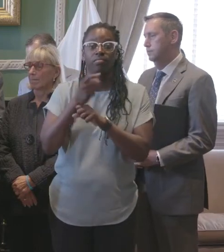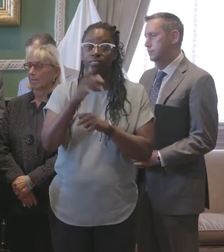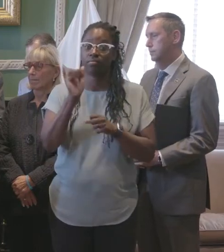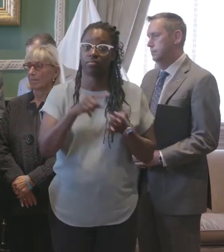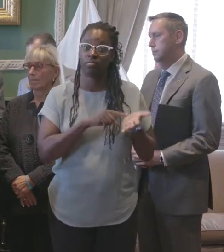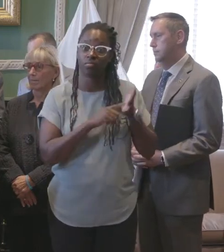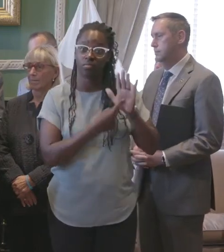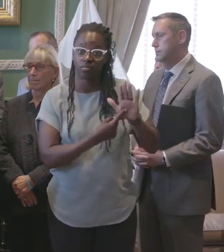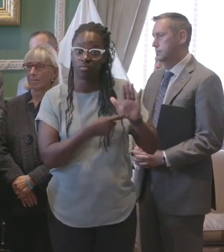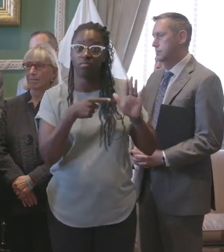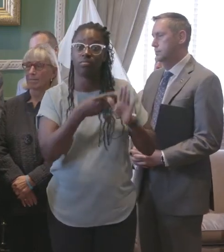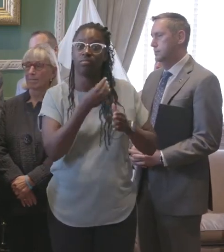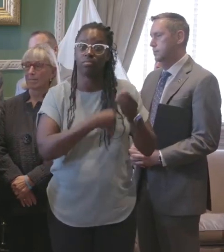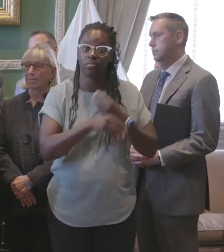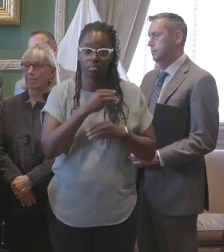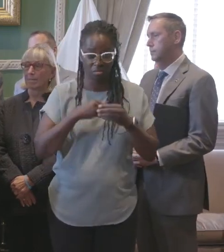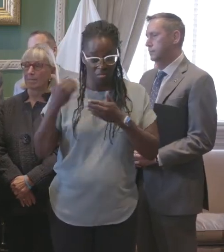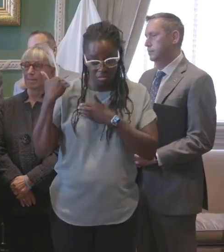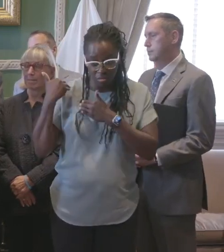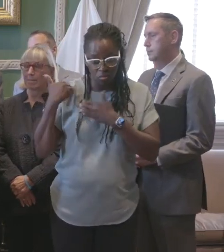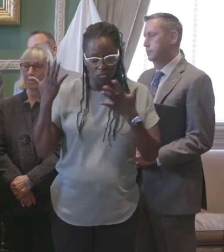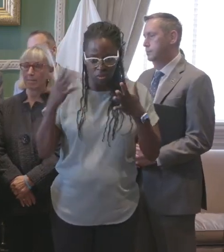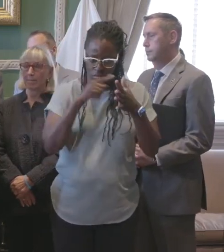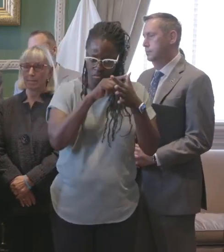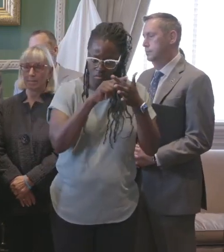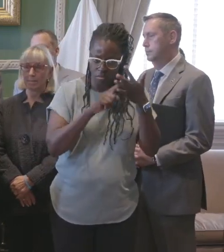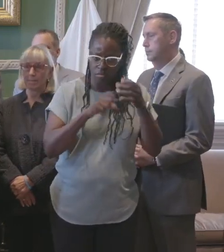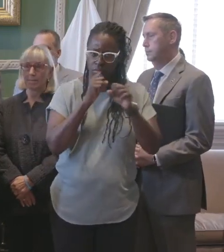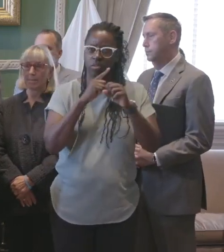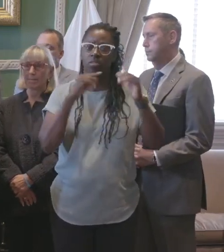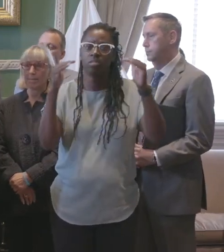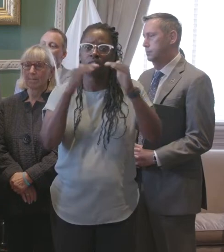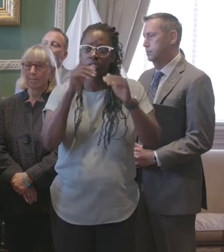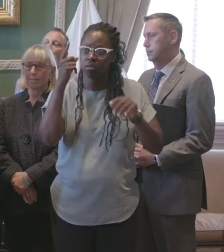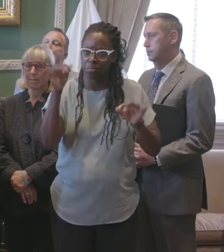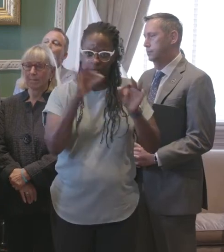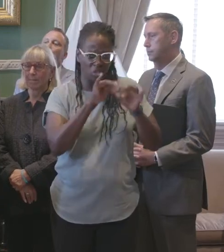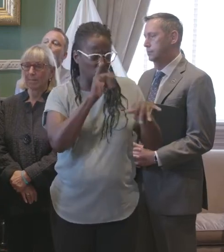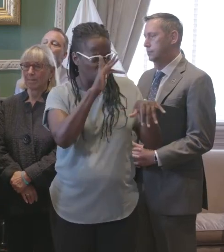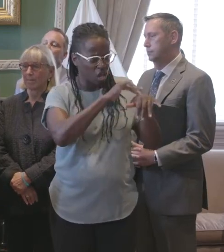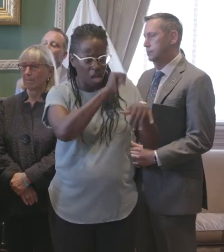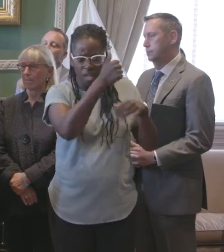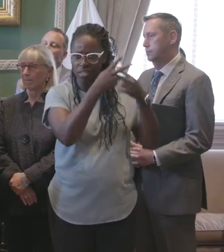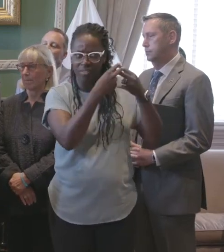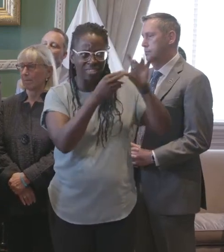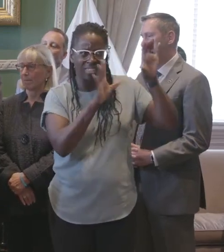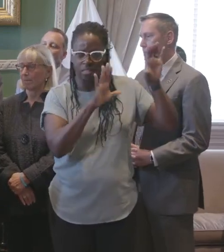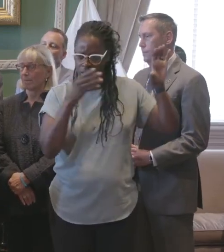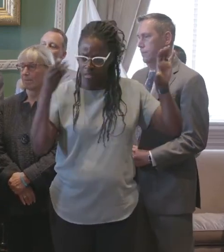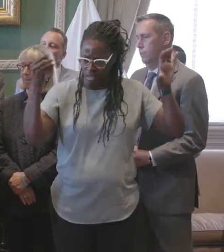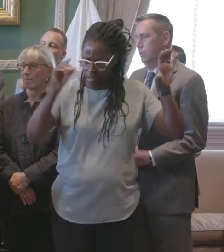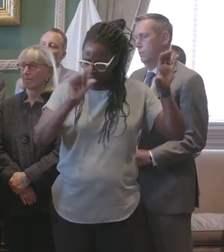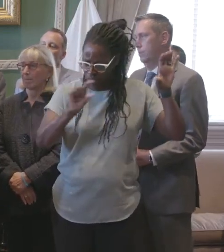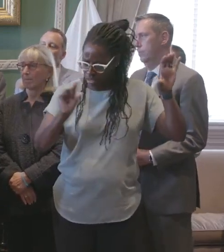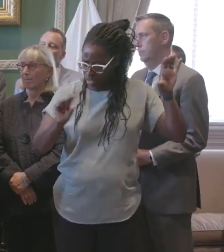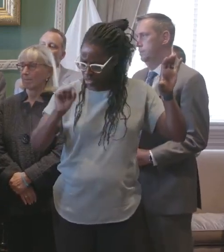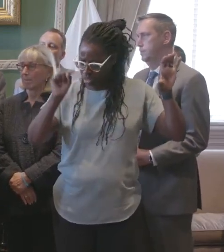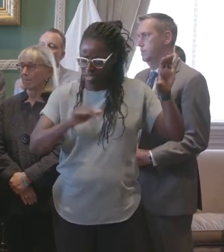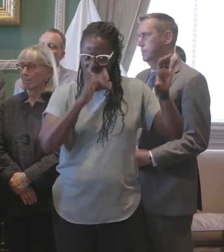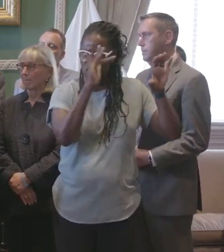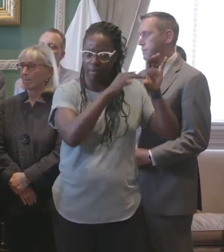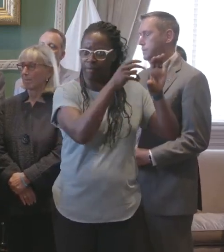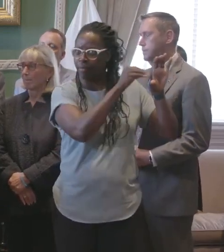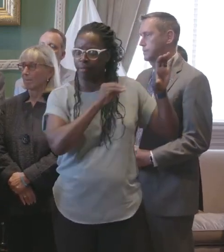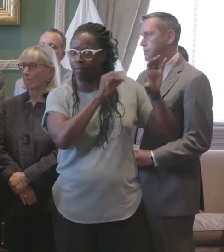responsible, that is balanced, that does not dip into any of our reserve funds, whether it's the stabilization fund or the transitional escrow fund. As a